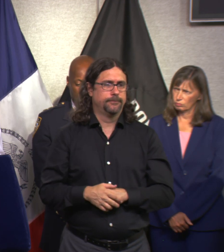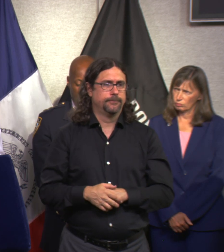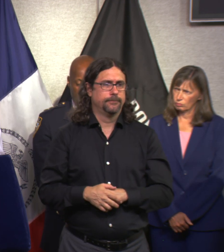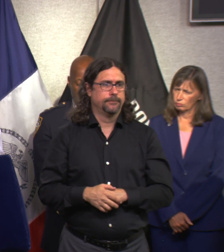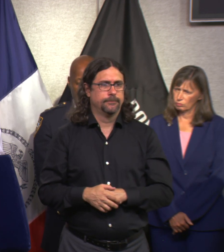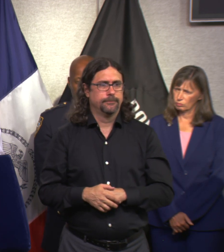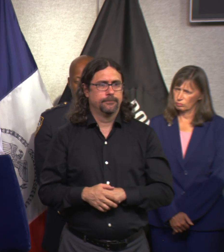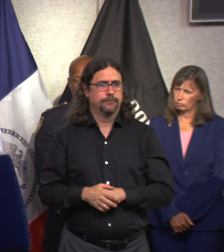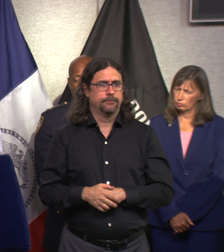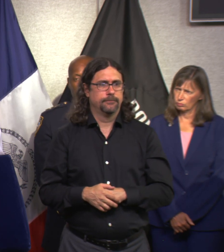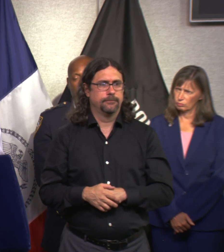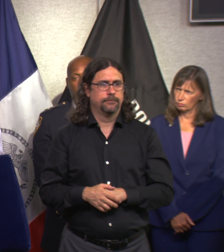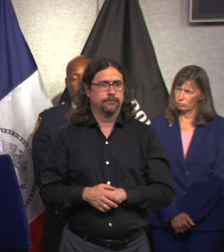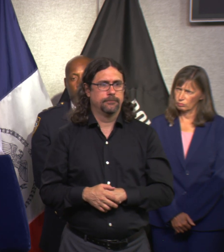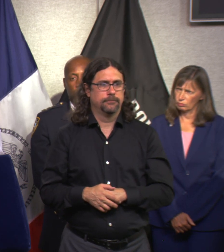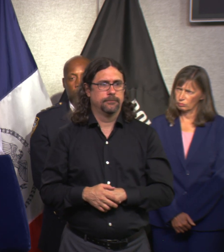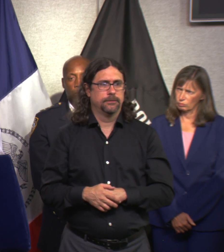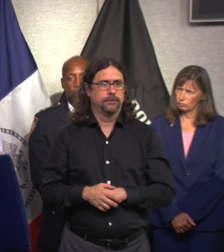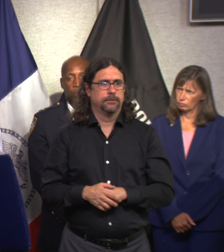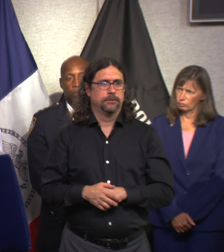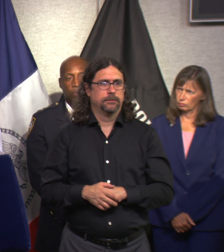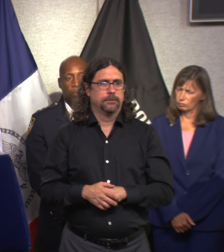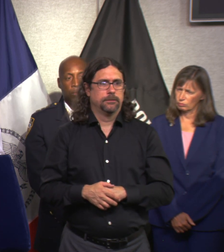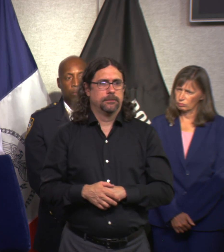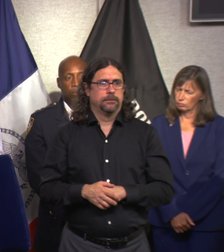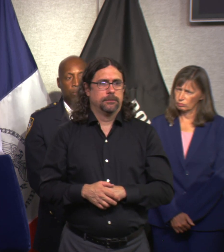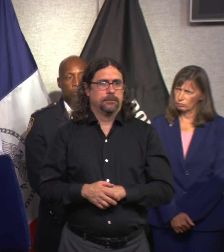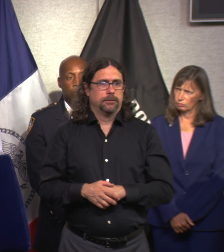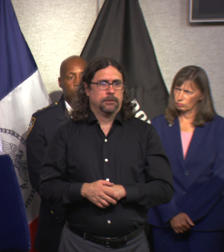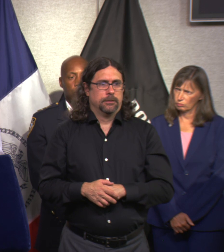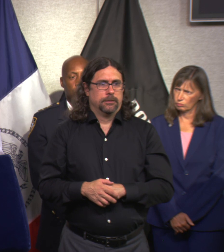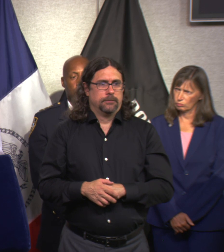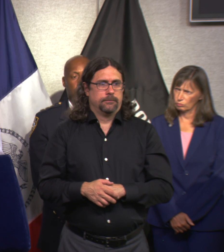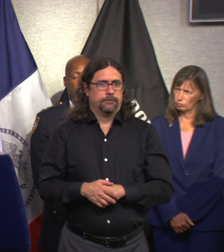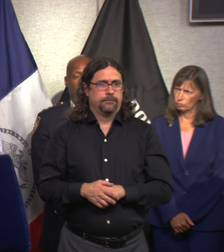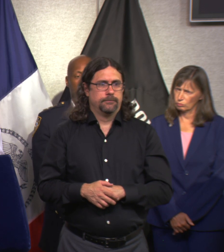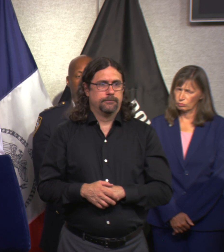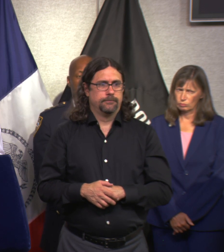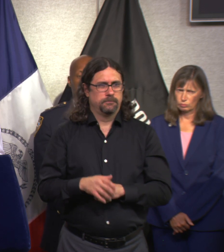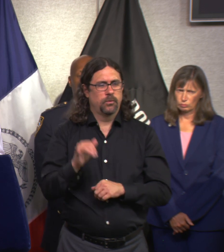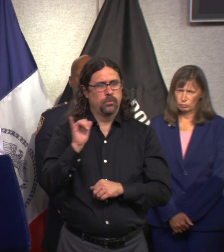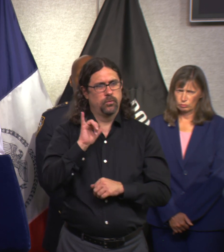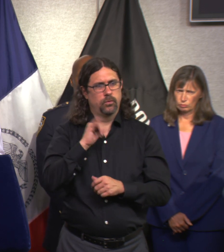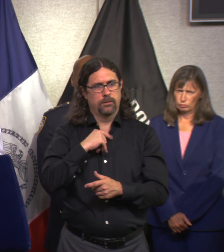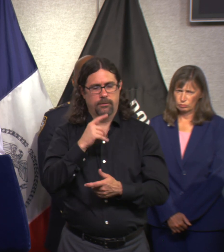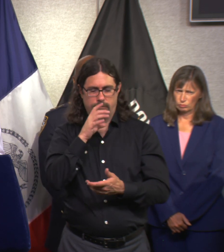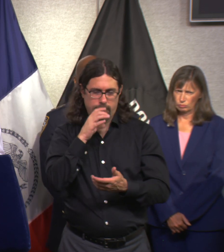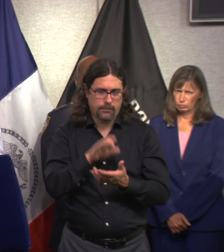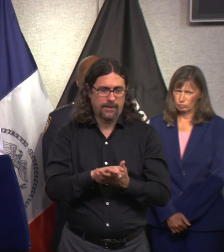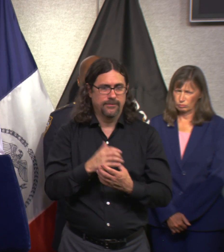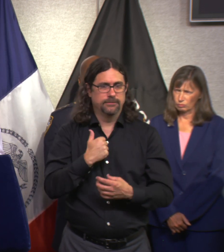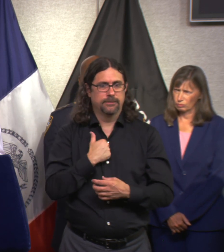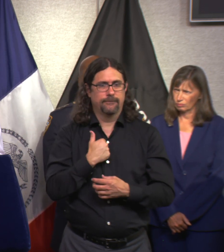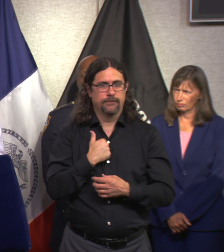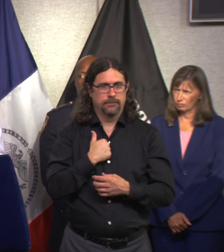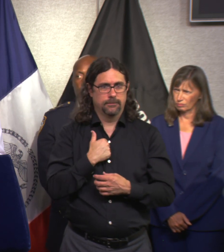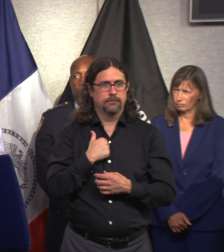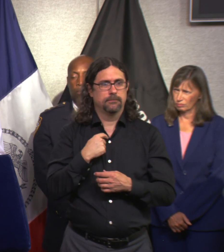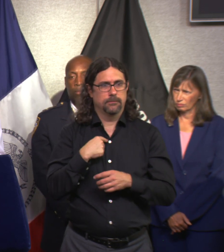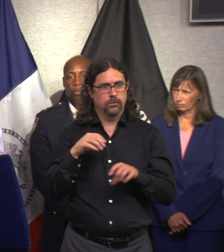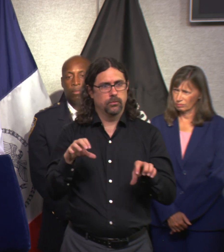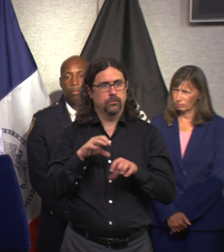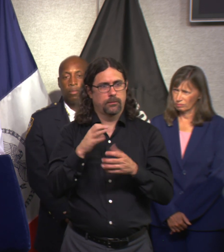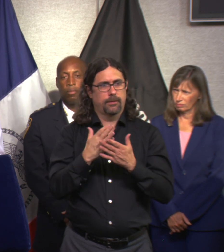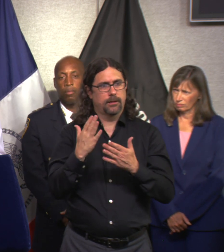we've taken the kinds of steps to avoid such a tragedy. That's what a leader has to do. To share your belief. Of course they are in